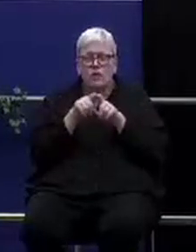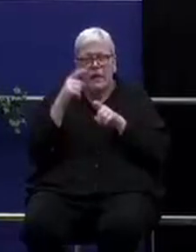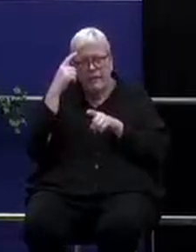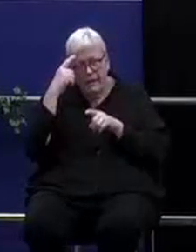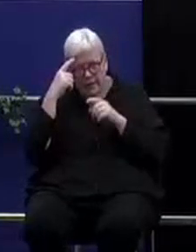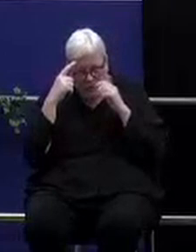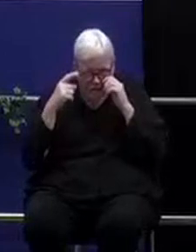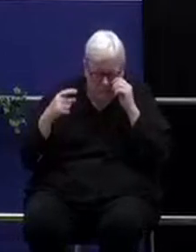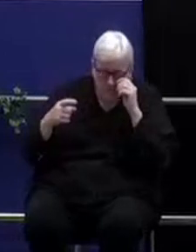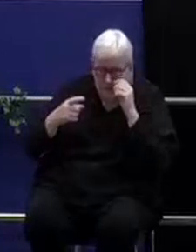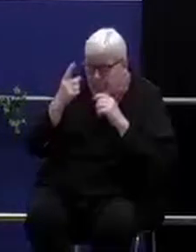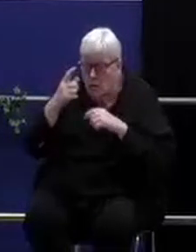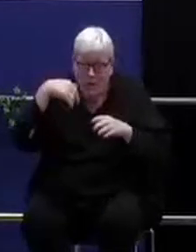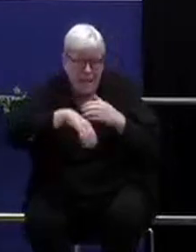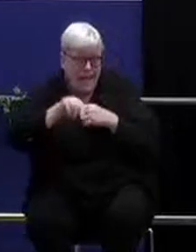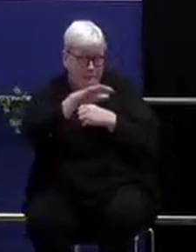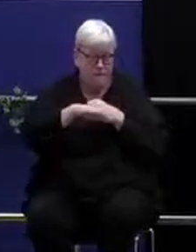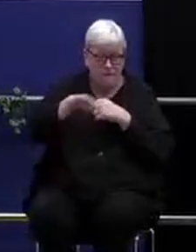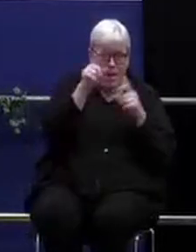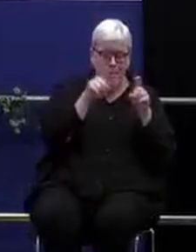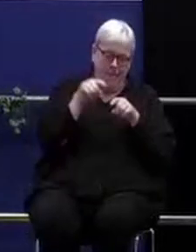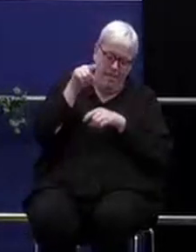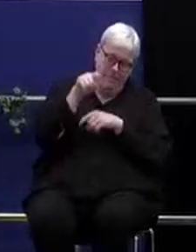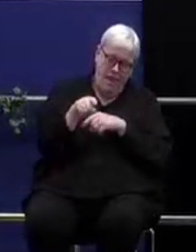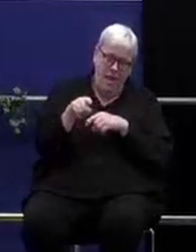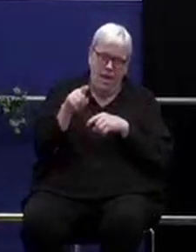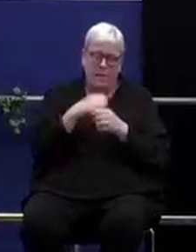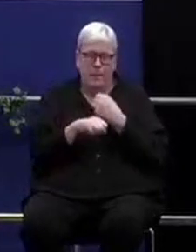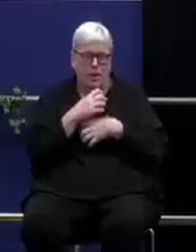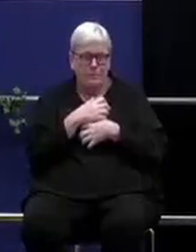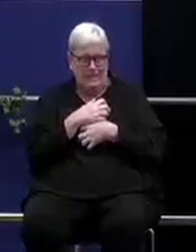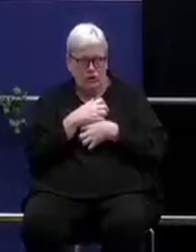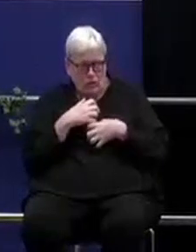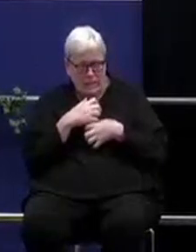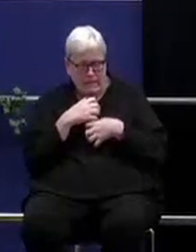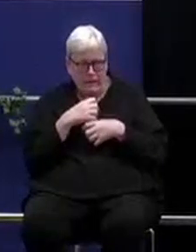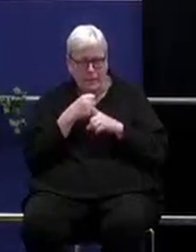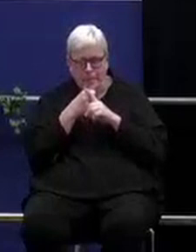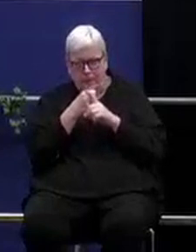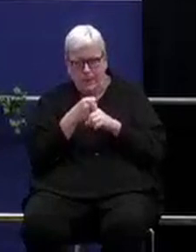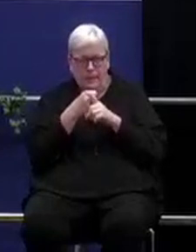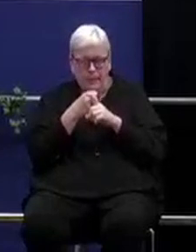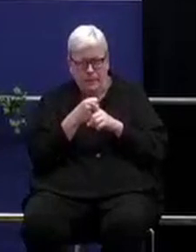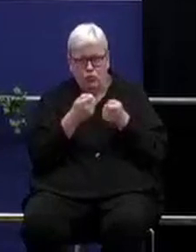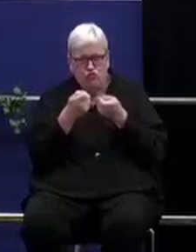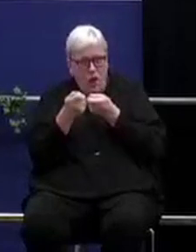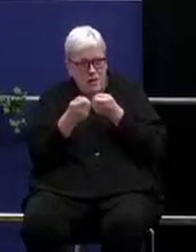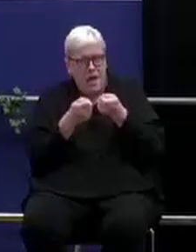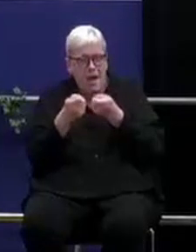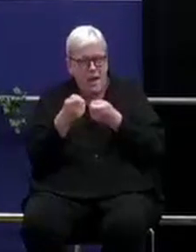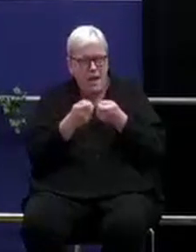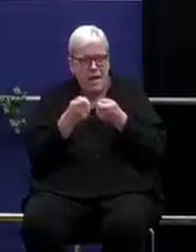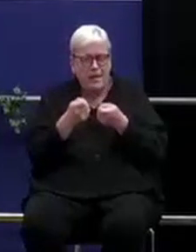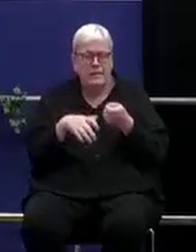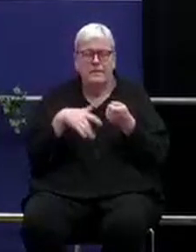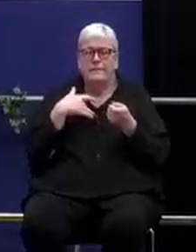you put someone in that environment, it's going to be very stressful, and when you push someone to their limit, I thought it would be an interesting